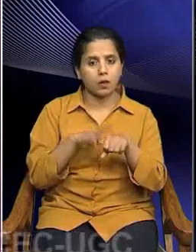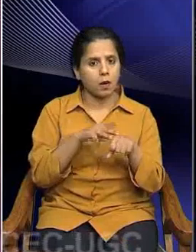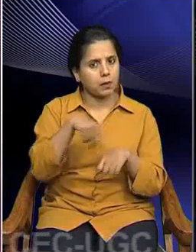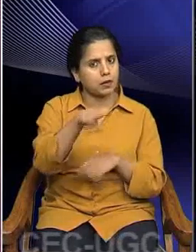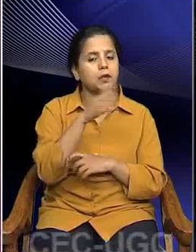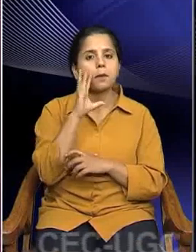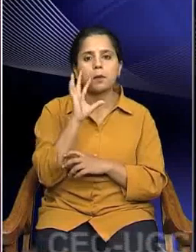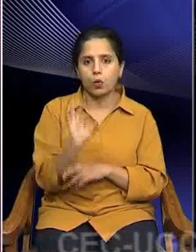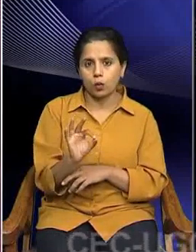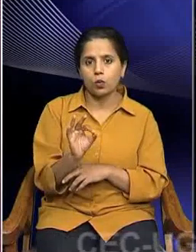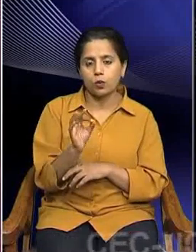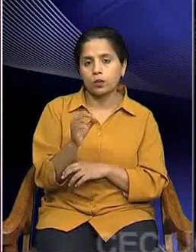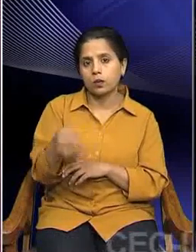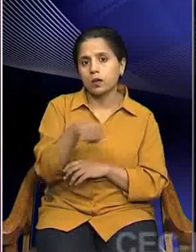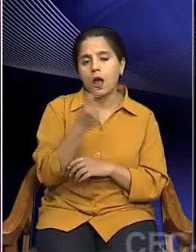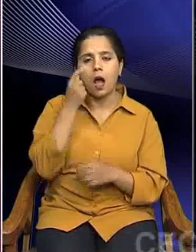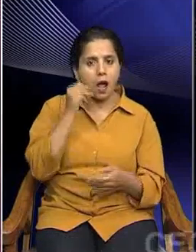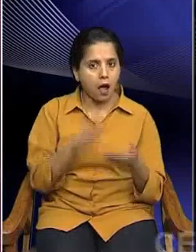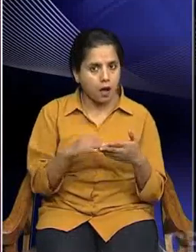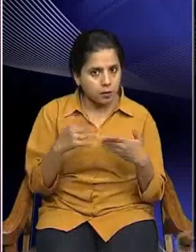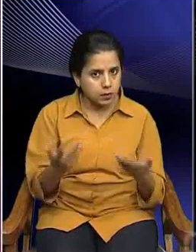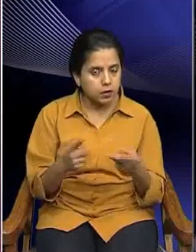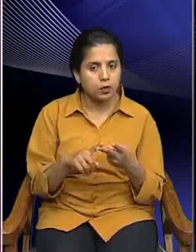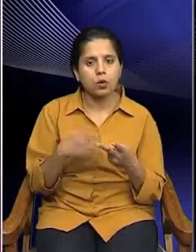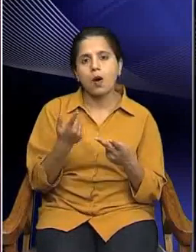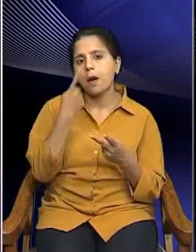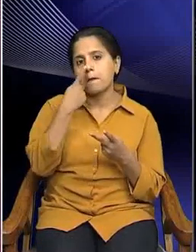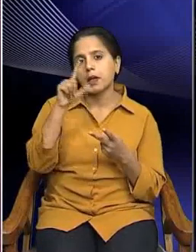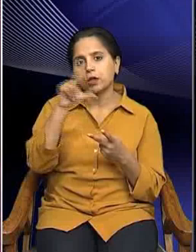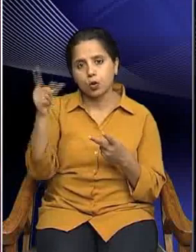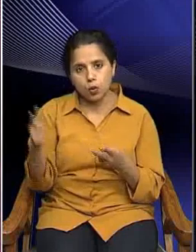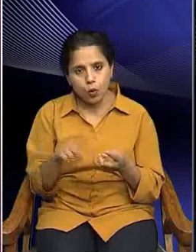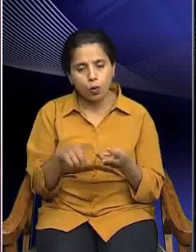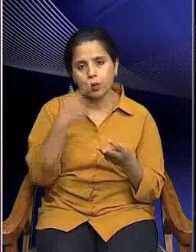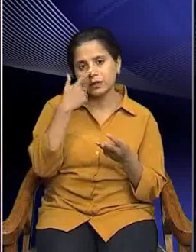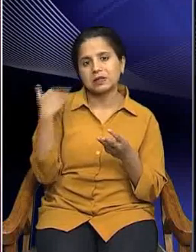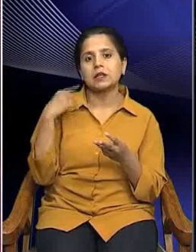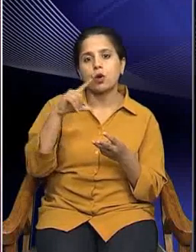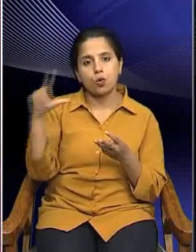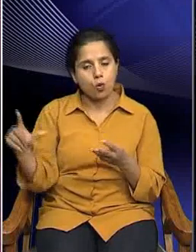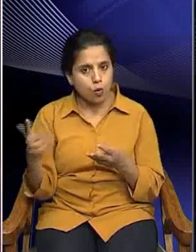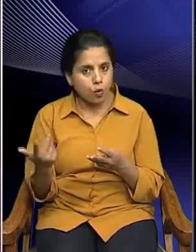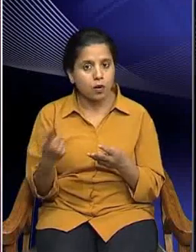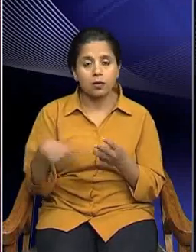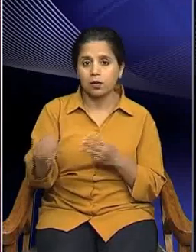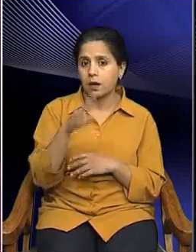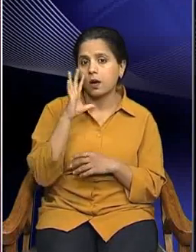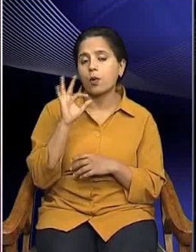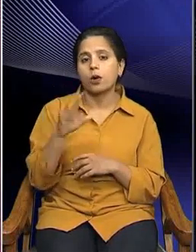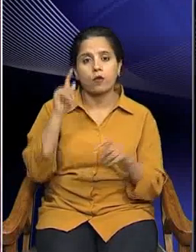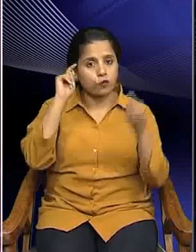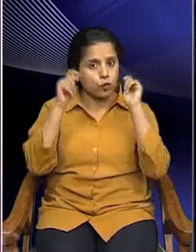important players, whether they are husband, whether they are mother-in-laws, whether they are sister-in-laws, they also have a very critical role to